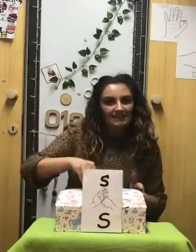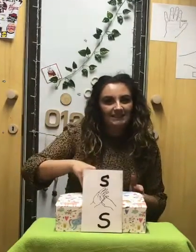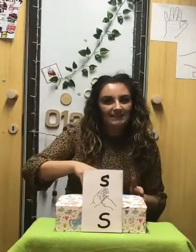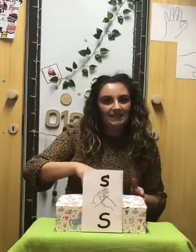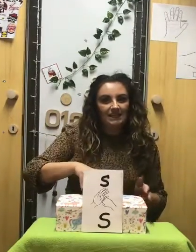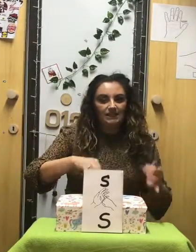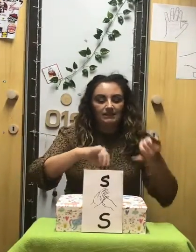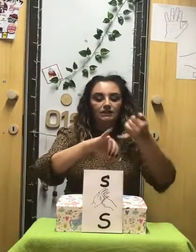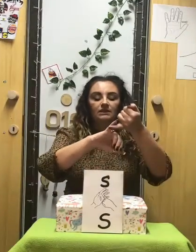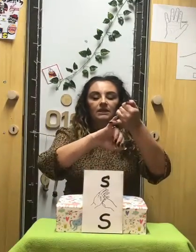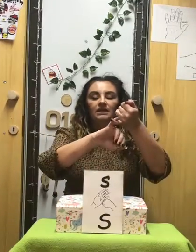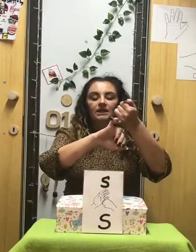scissors.